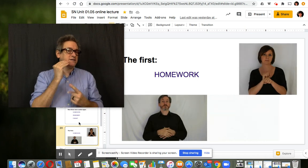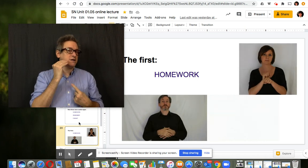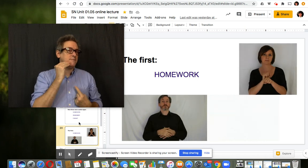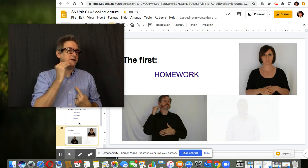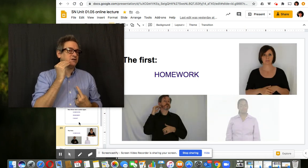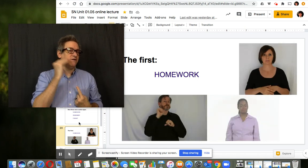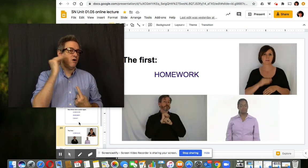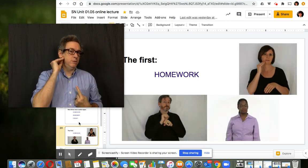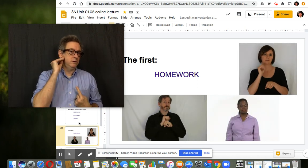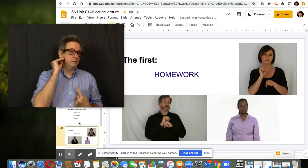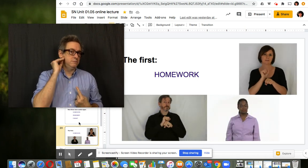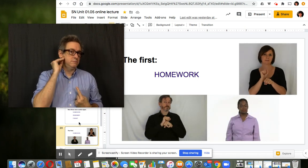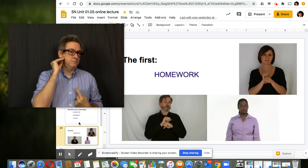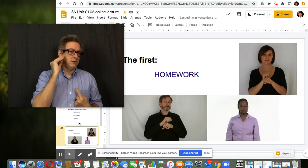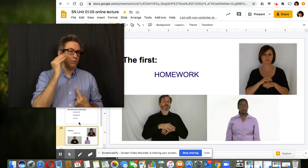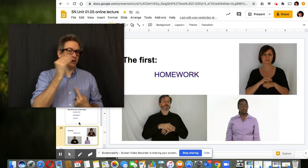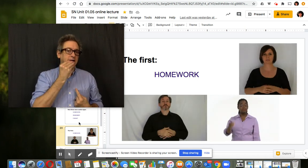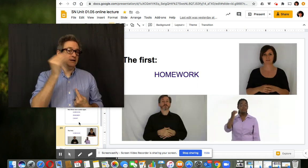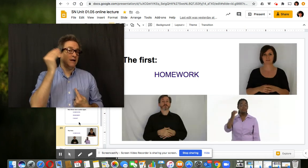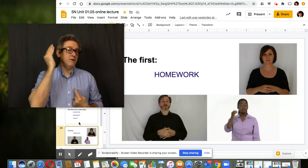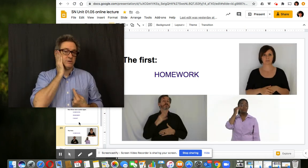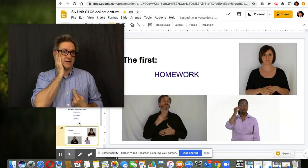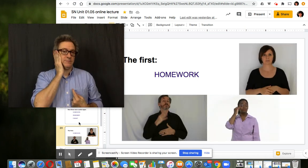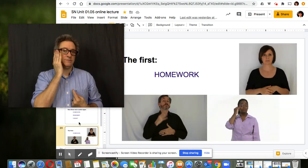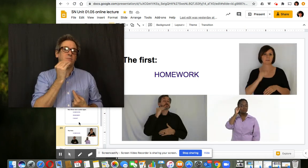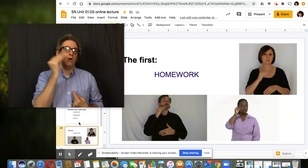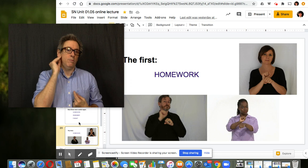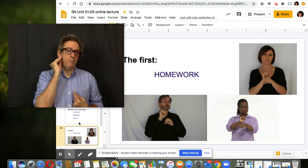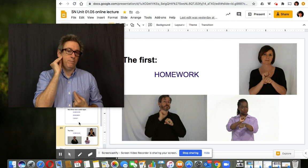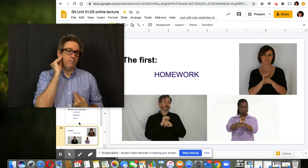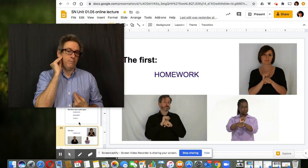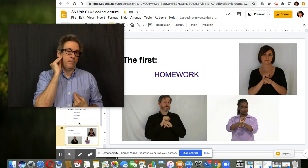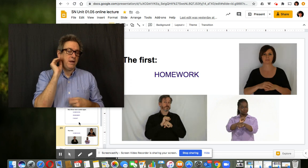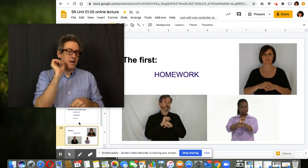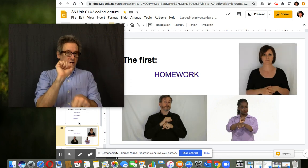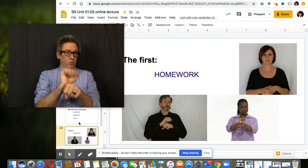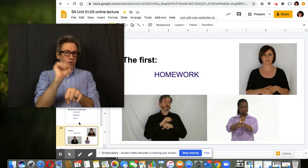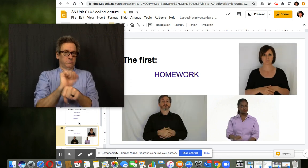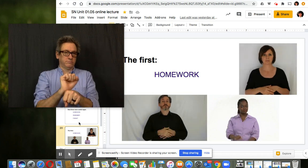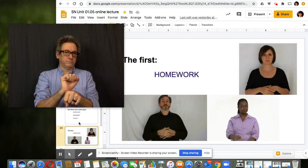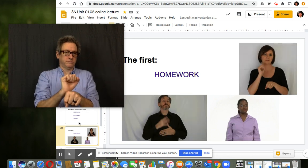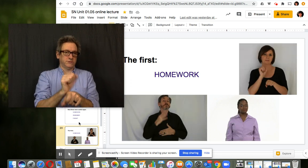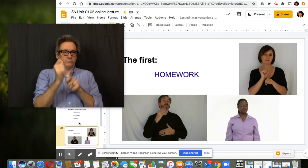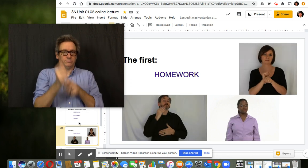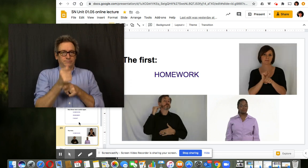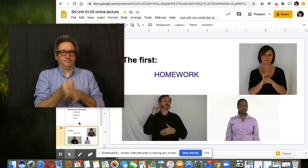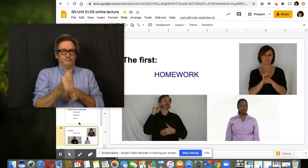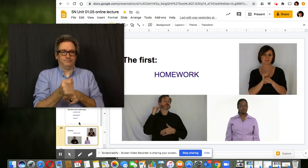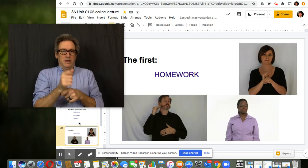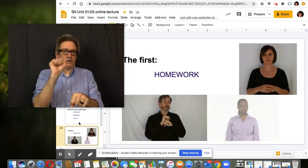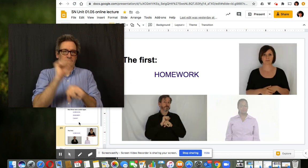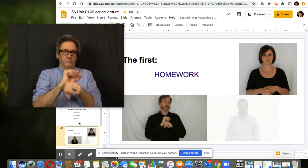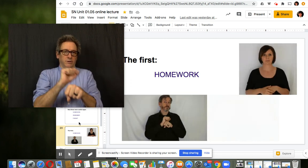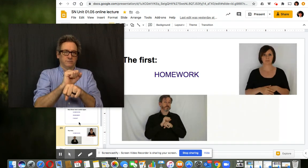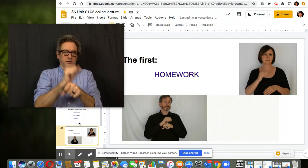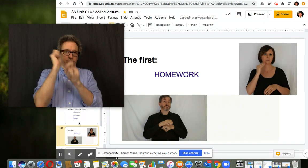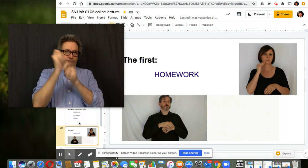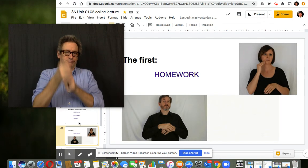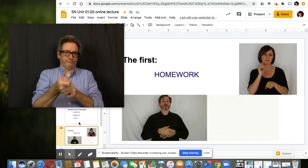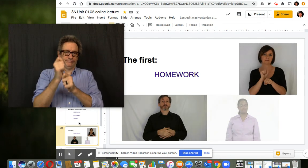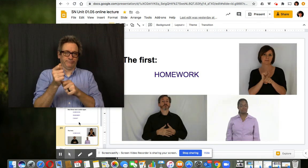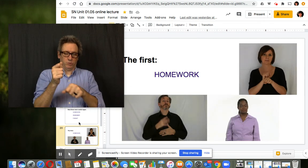It's a combination of home, where you eat and where you sleep. And work. Pounding, whatever.